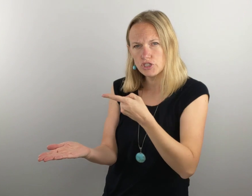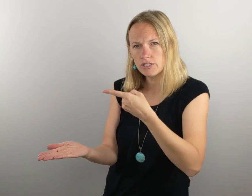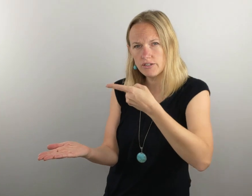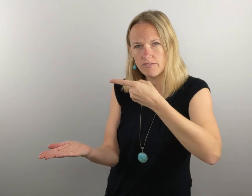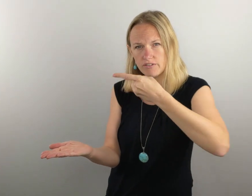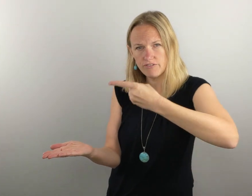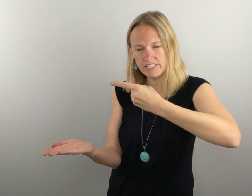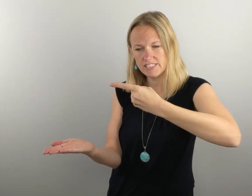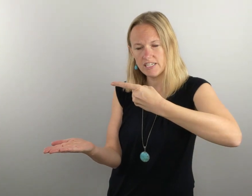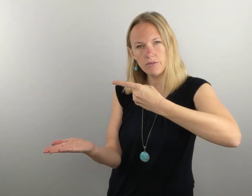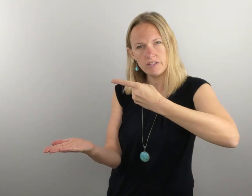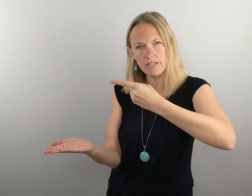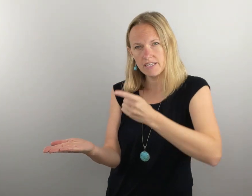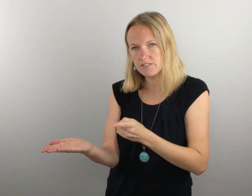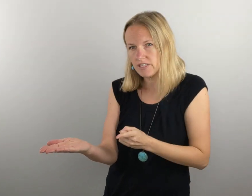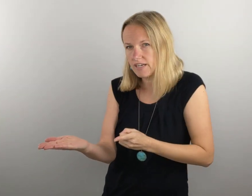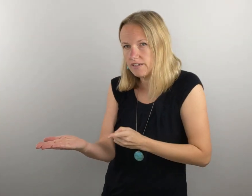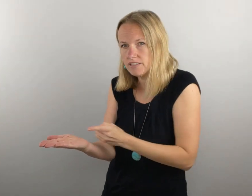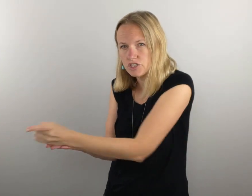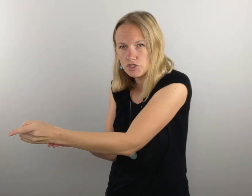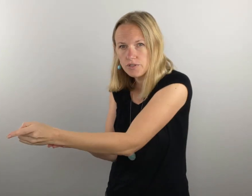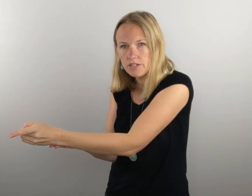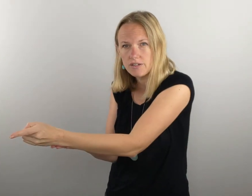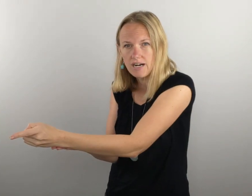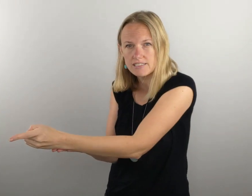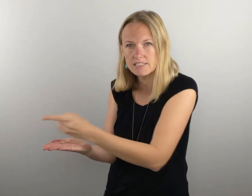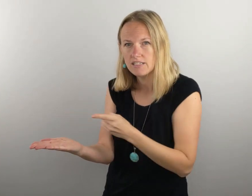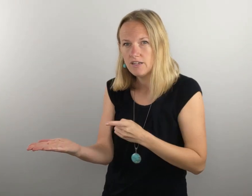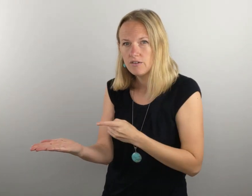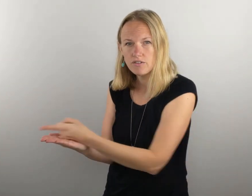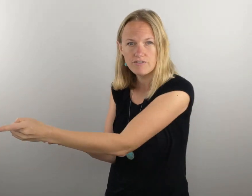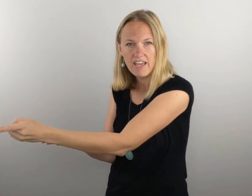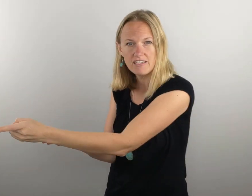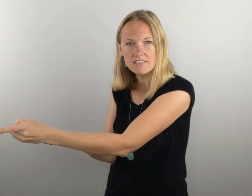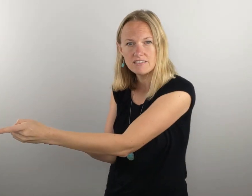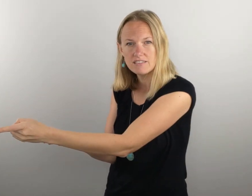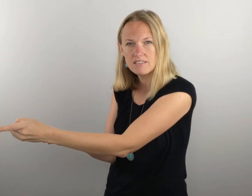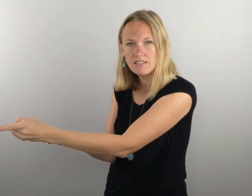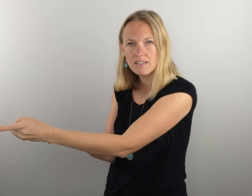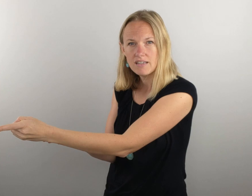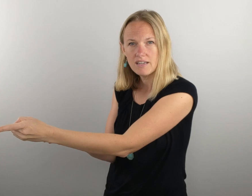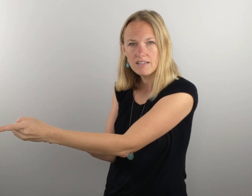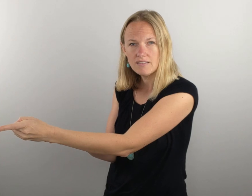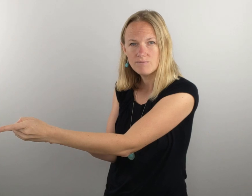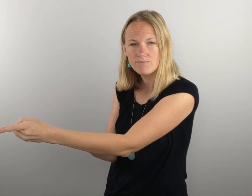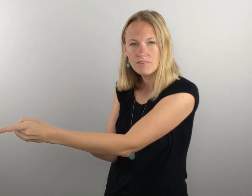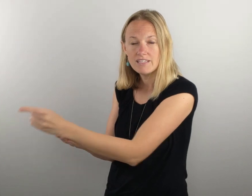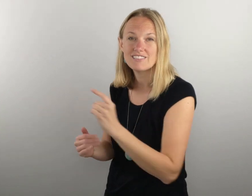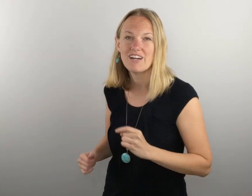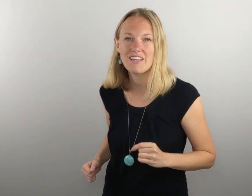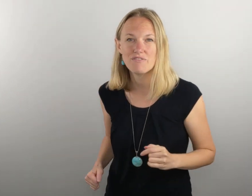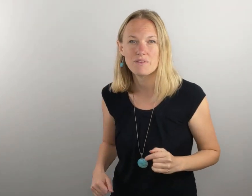you have your fist here with your index finger out and you shoot it across for fails. Okay? Let's try that from the